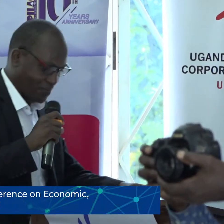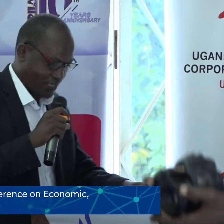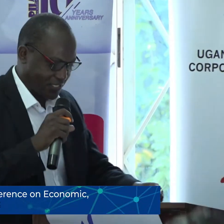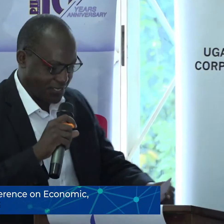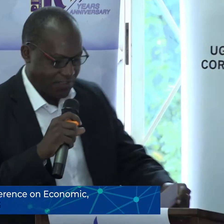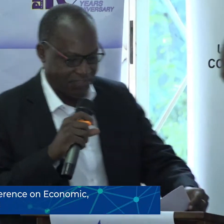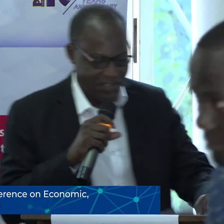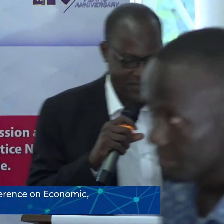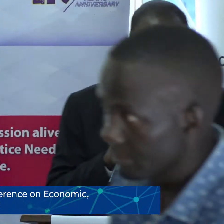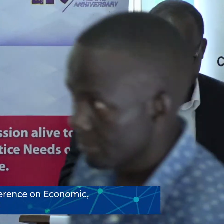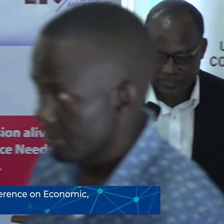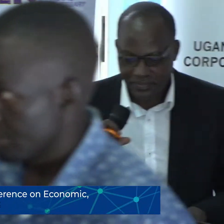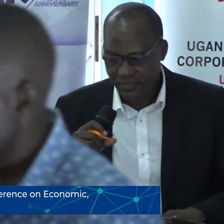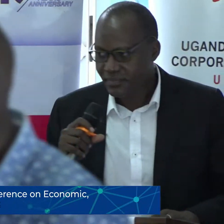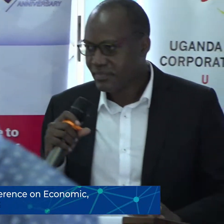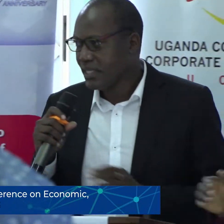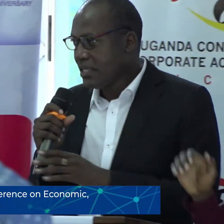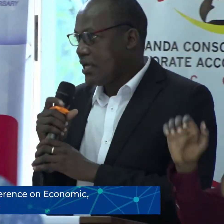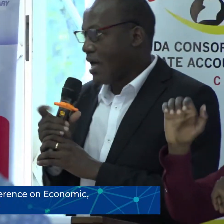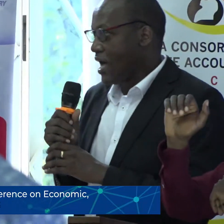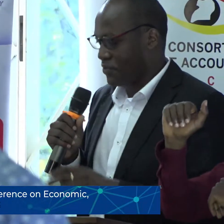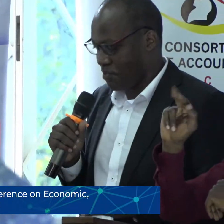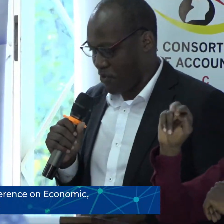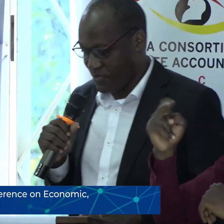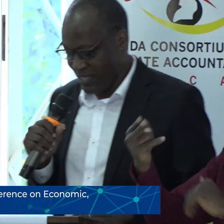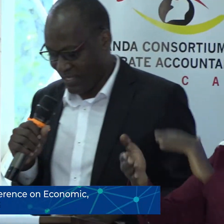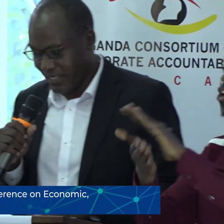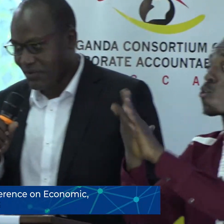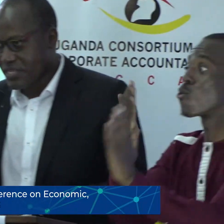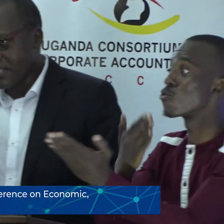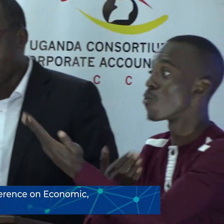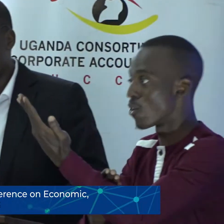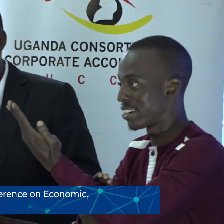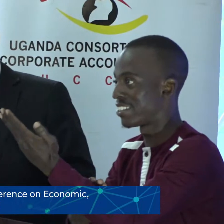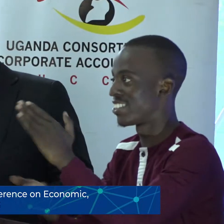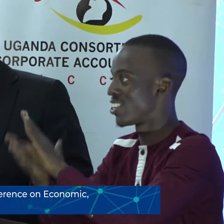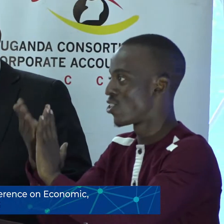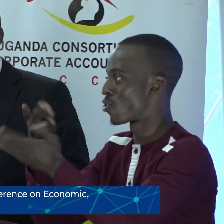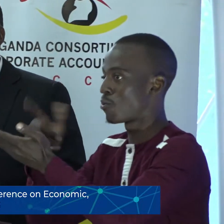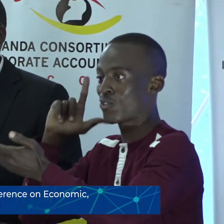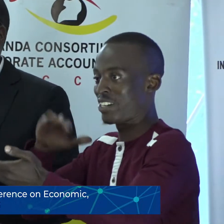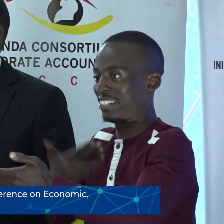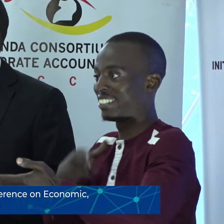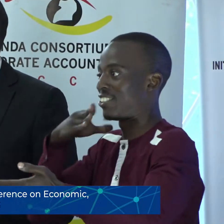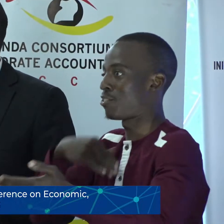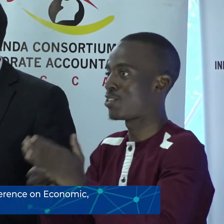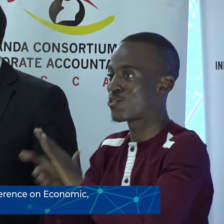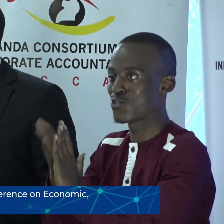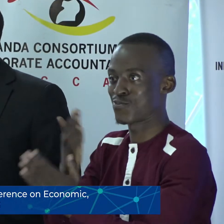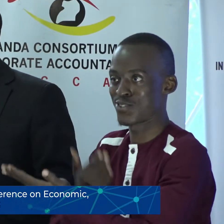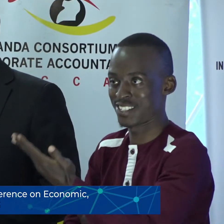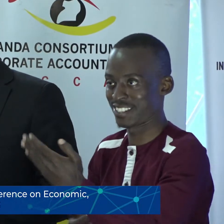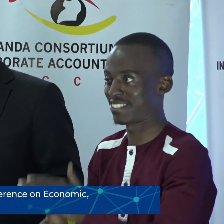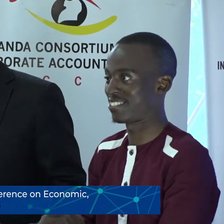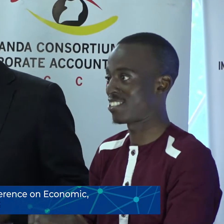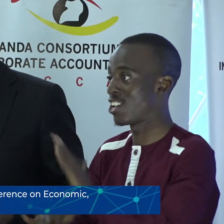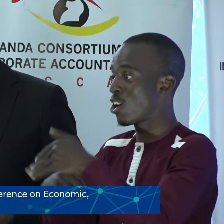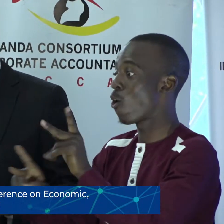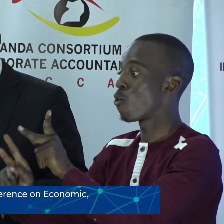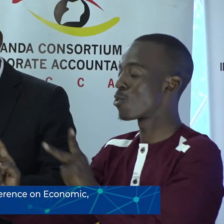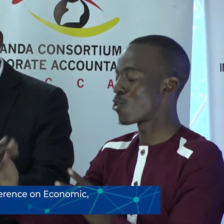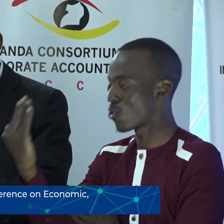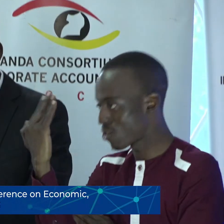Thank you so much, Arthur. Good morning, colleagues, ladies and gentlemen. All